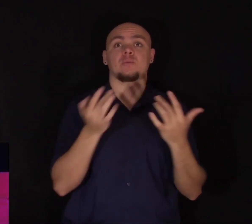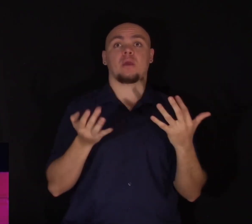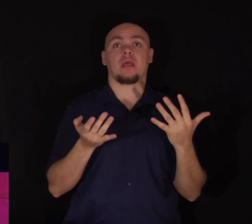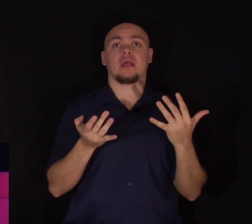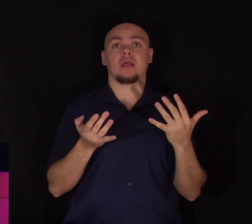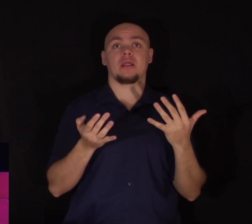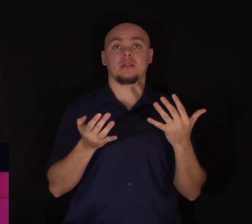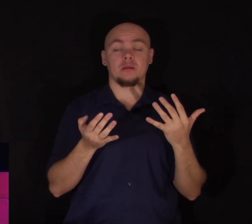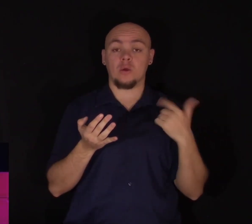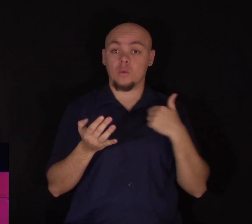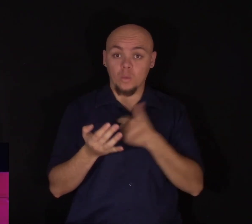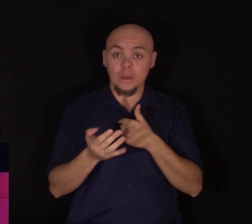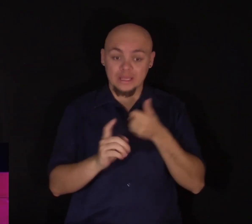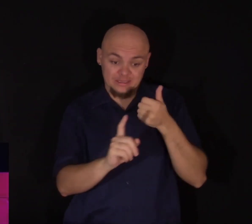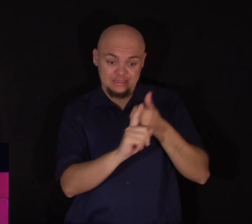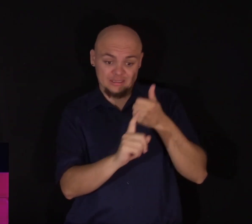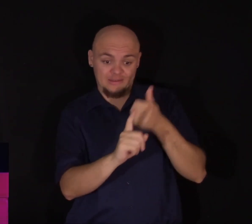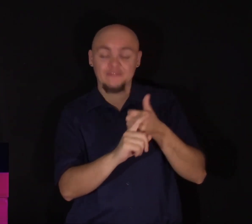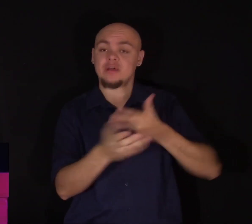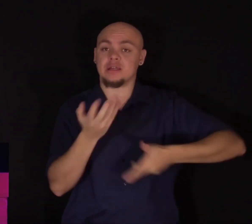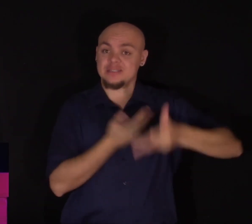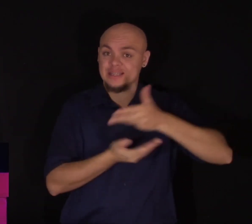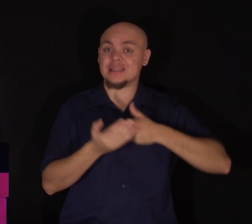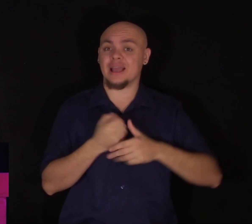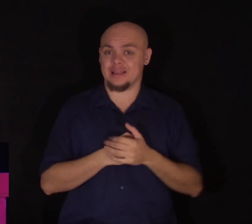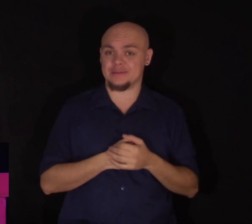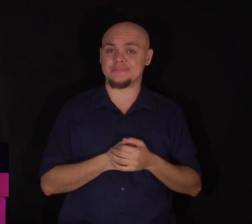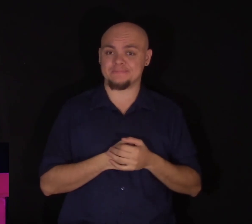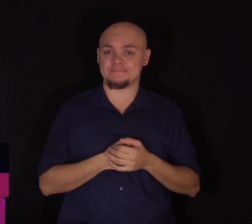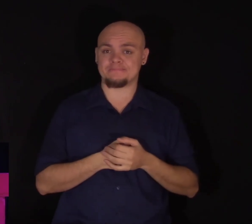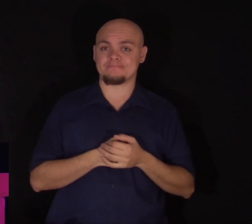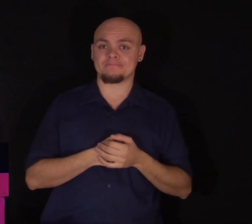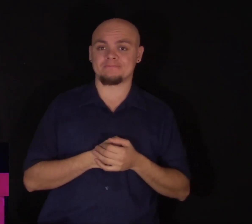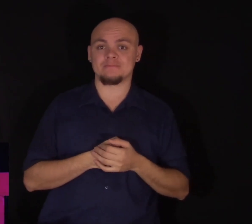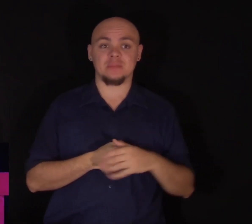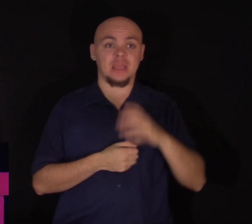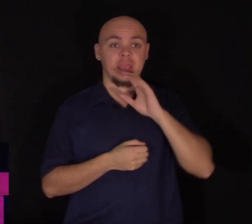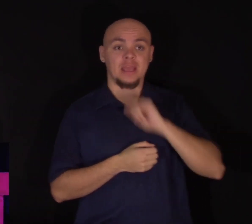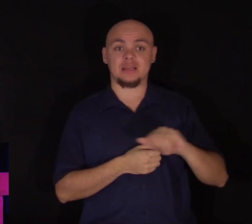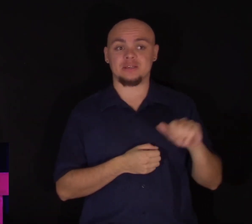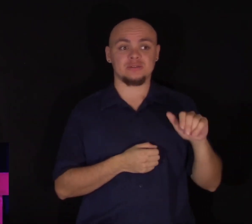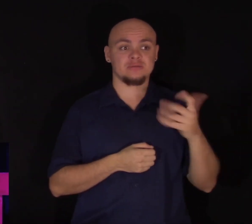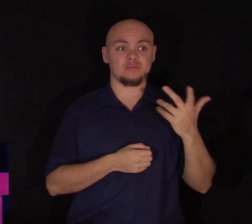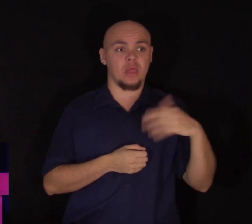are society. And I mean, let's be honest, as someone who's lost 23 debit